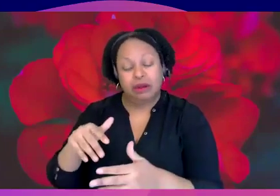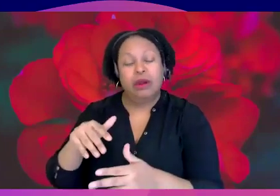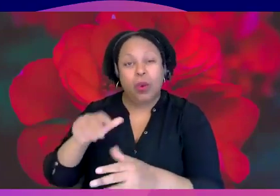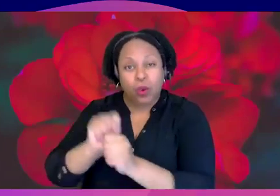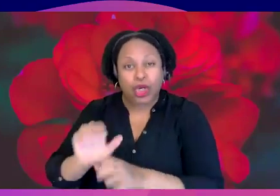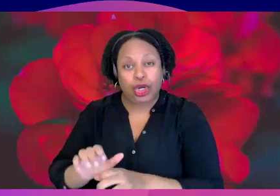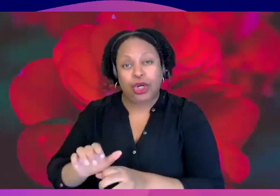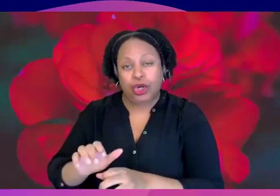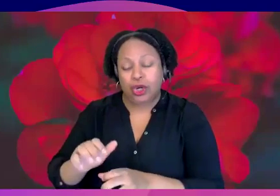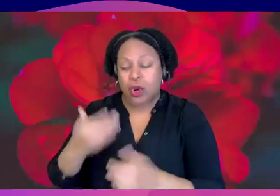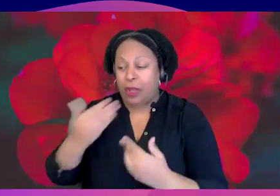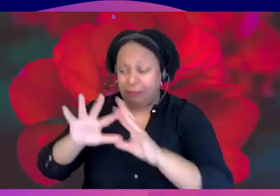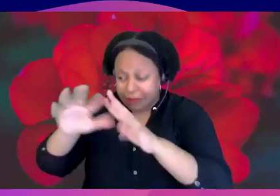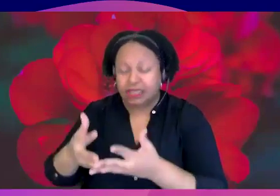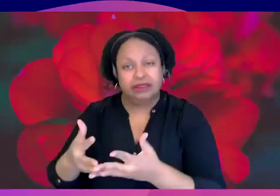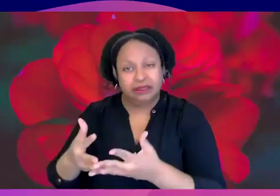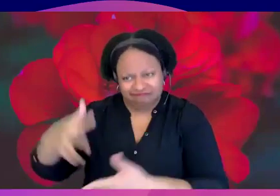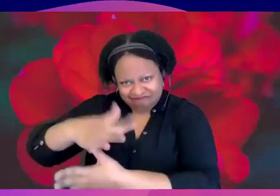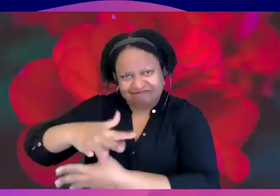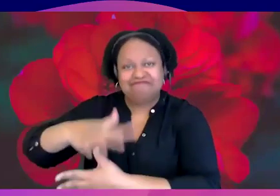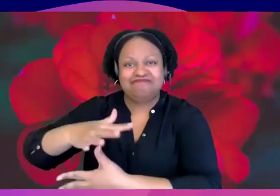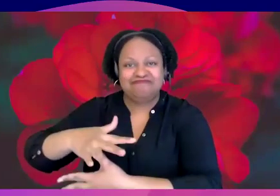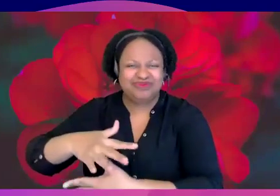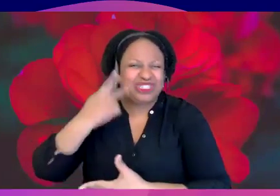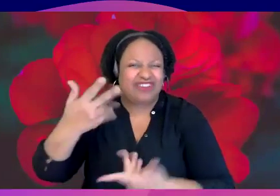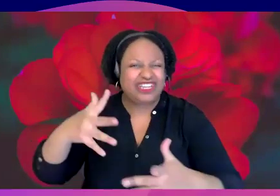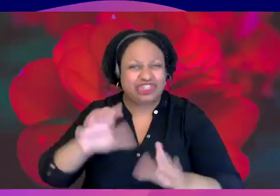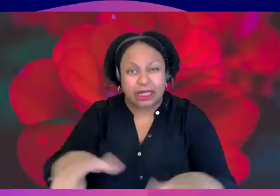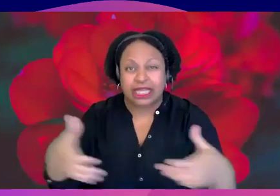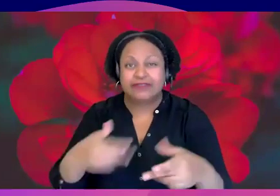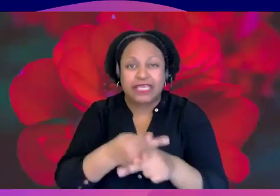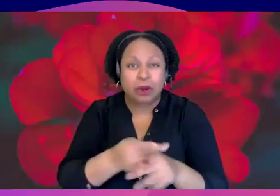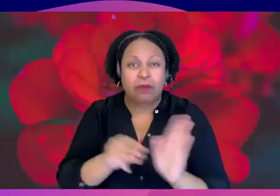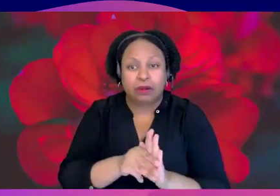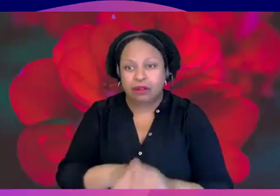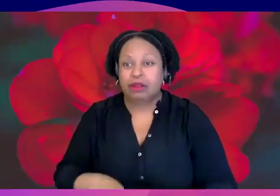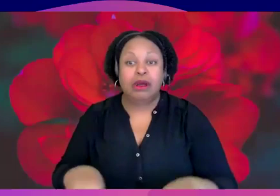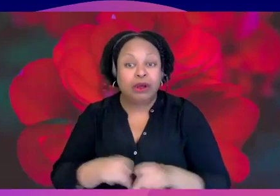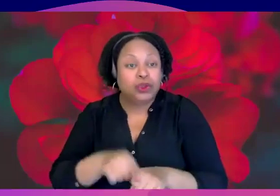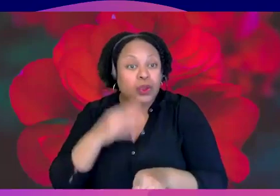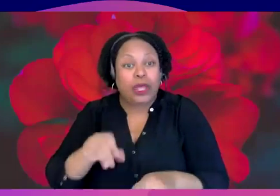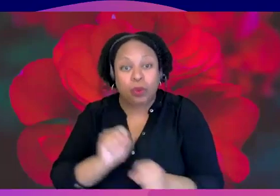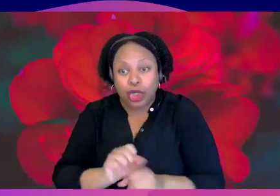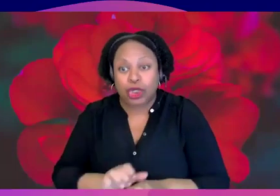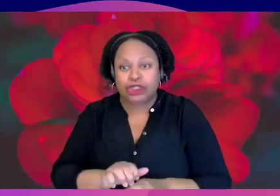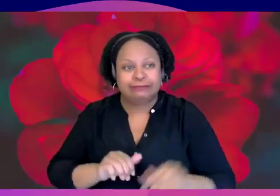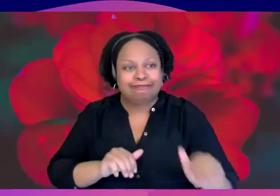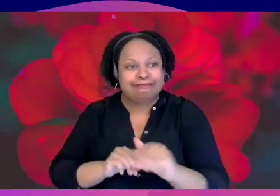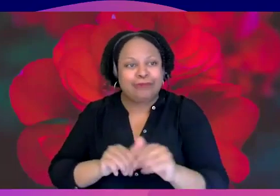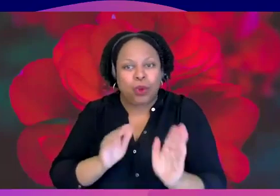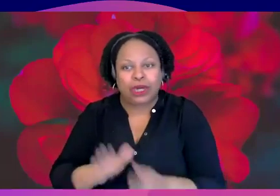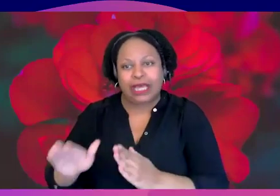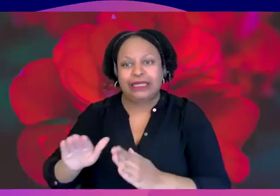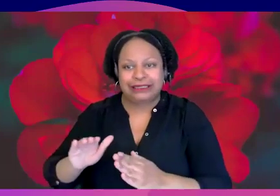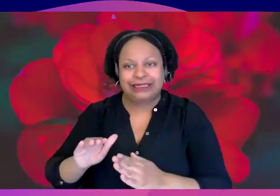model. We also know that workers organize and unionize their workplaces to better advocate